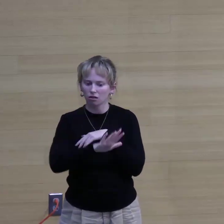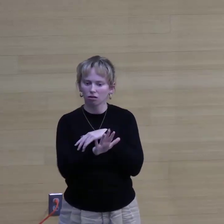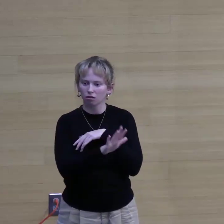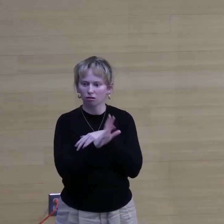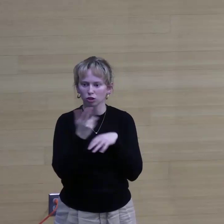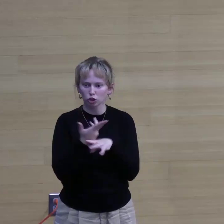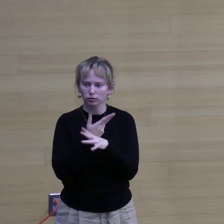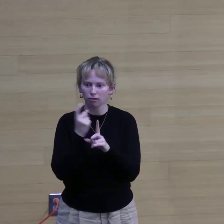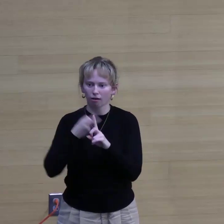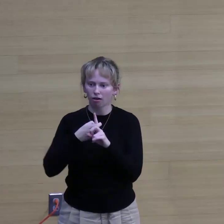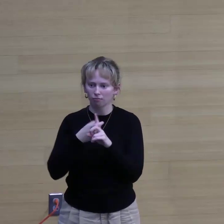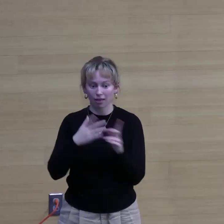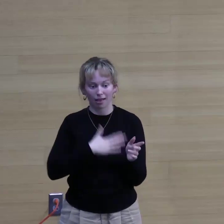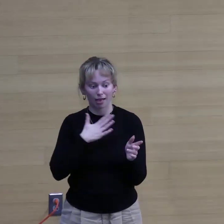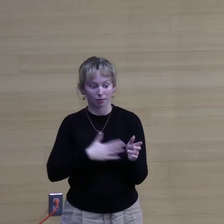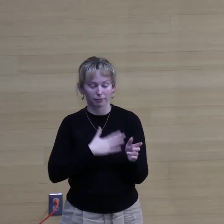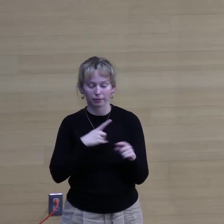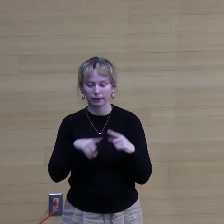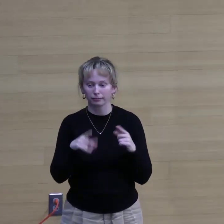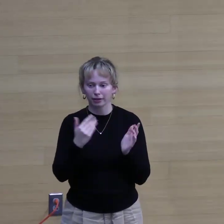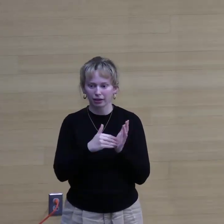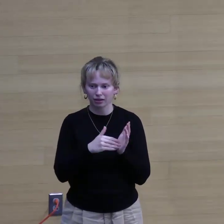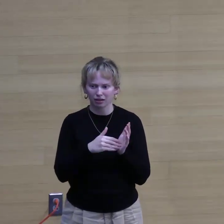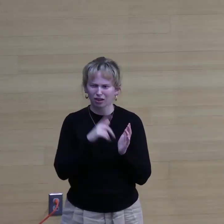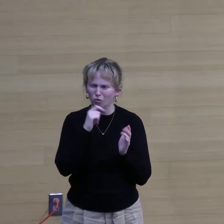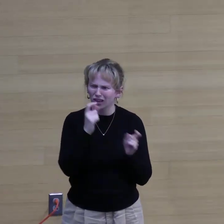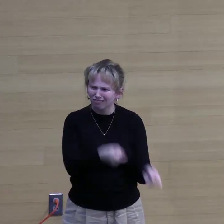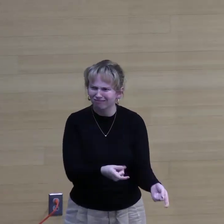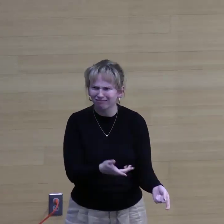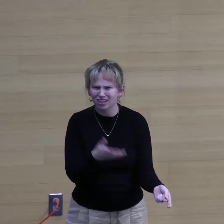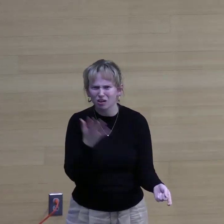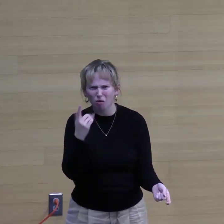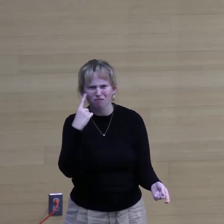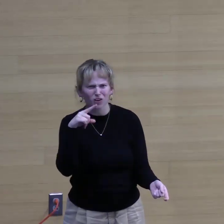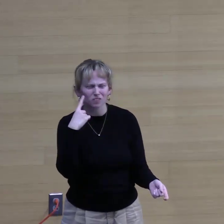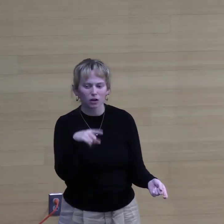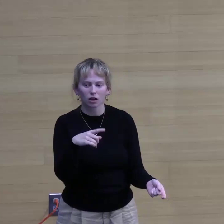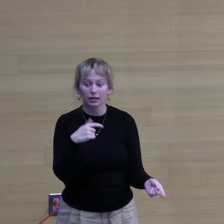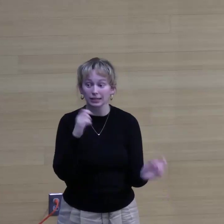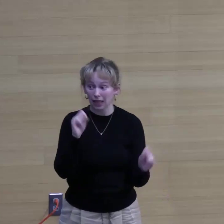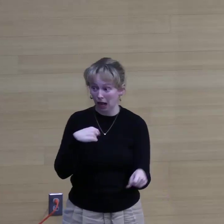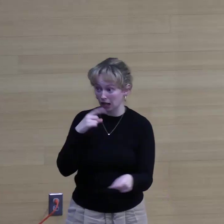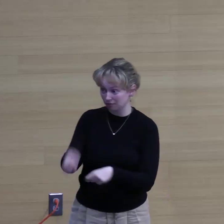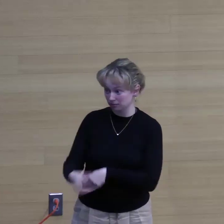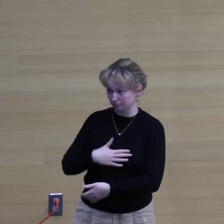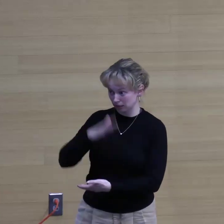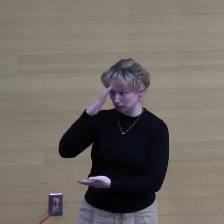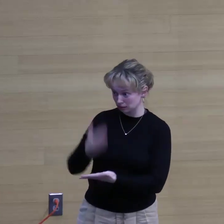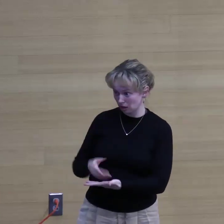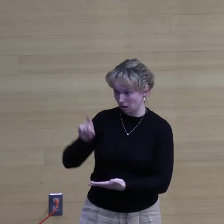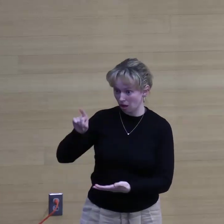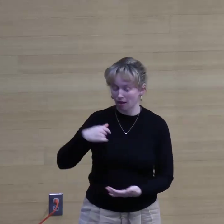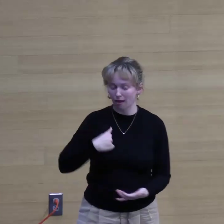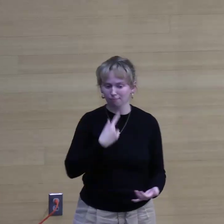to use this condom. They were happy. But for me, I said, who should I give the condom? Then I said, can I give to my son? Then I asked